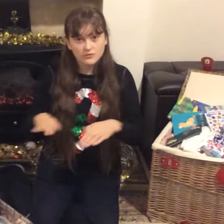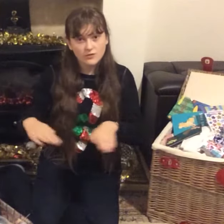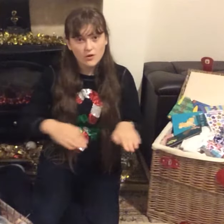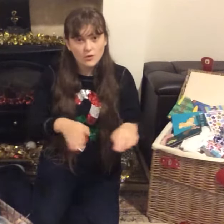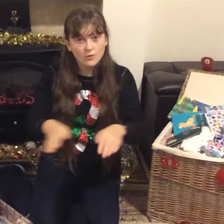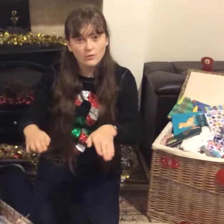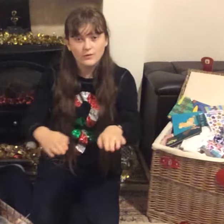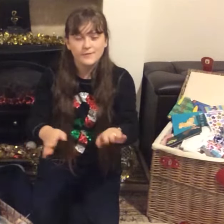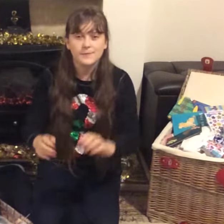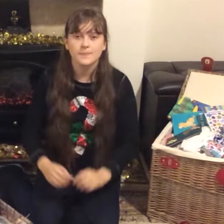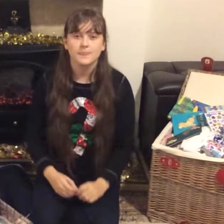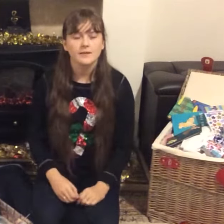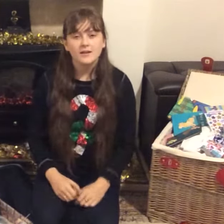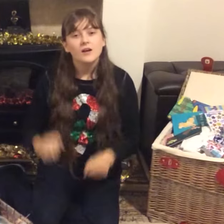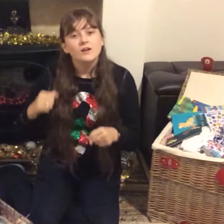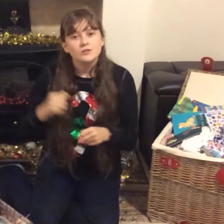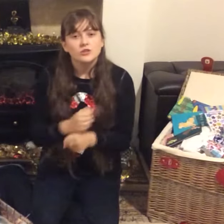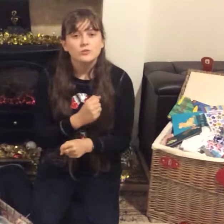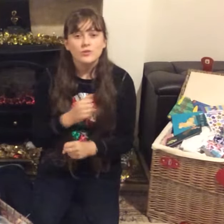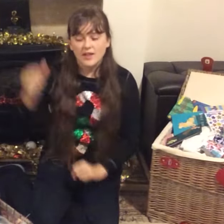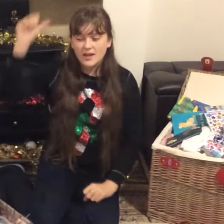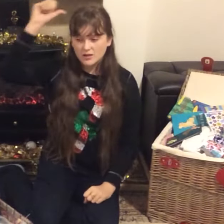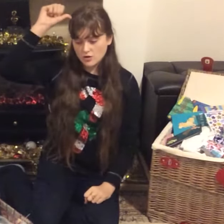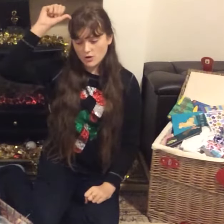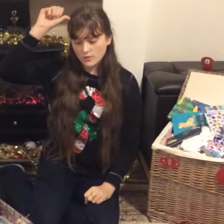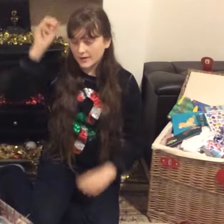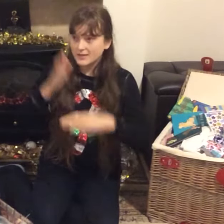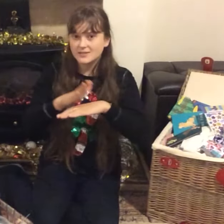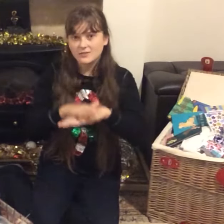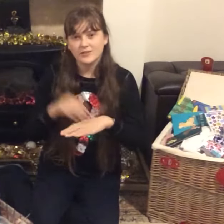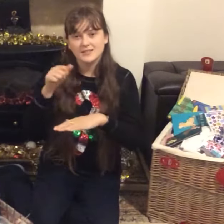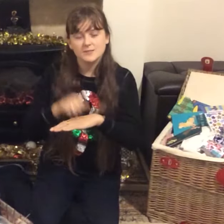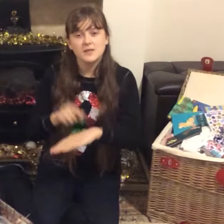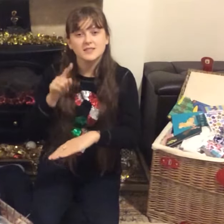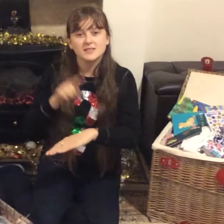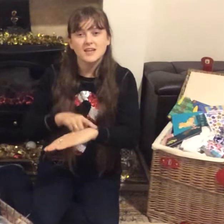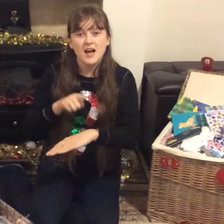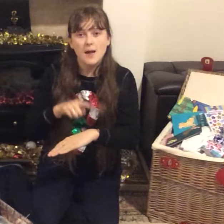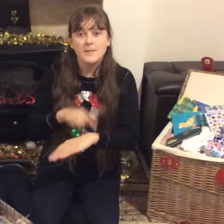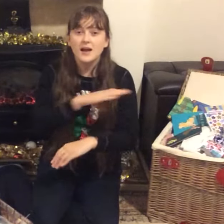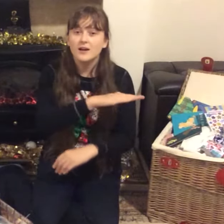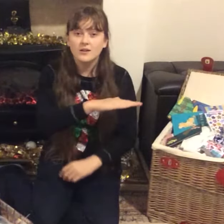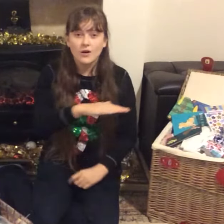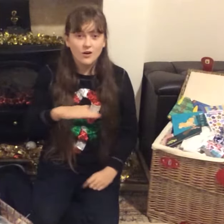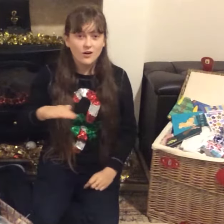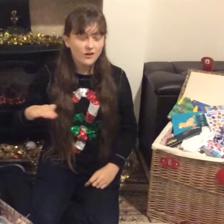flow. Do they know it's Christmastime at all?